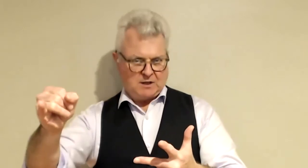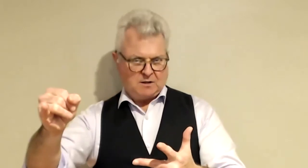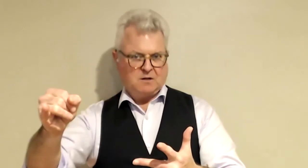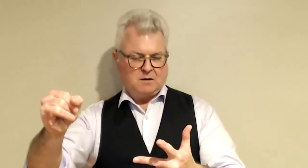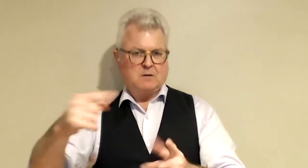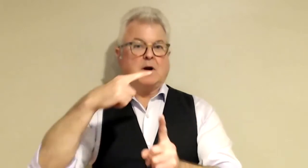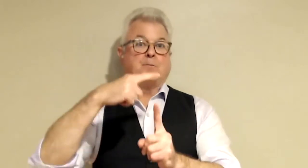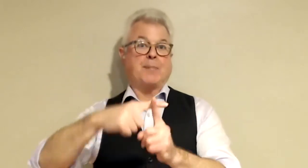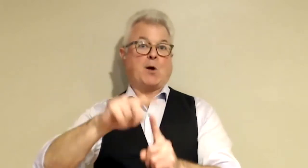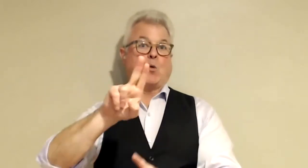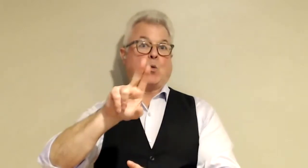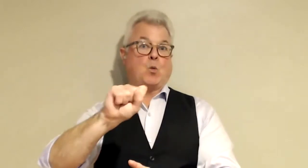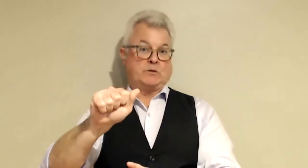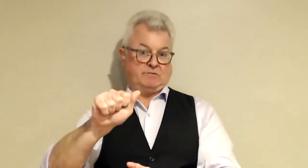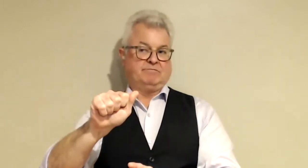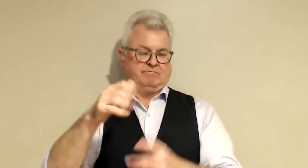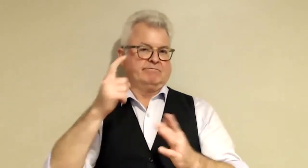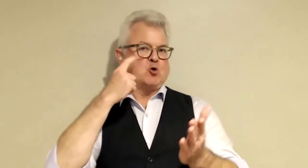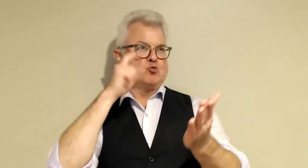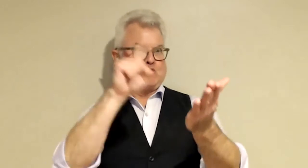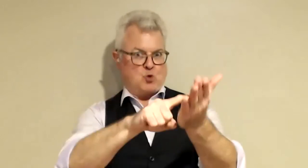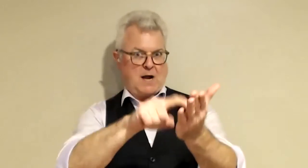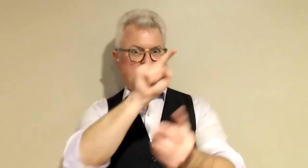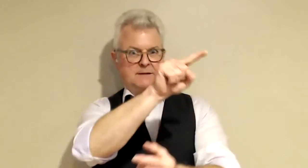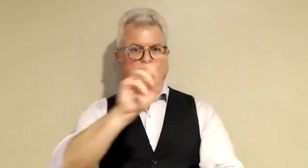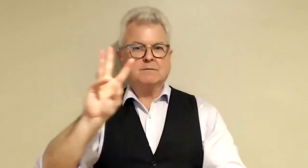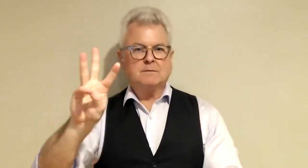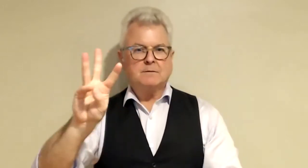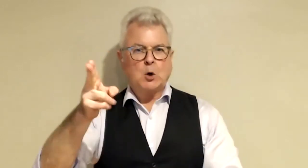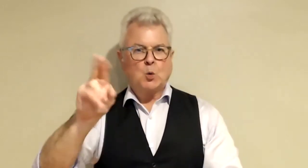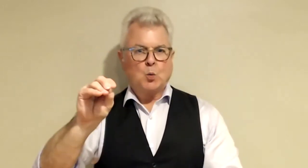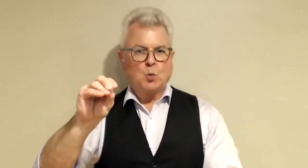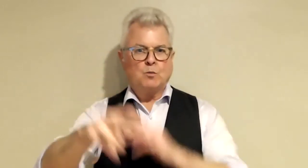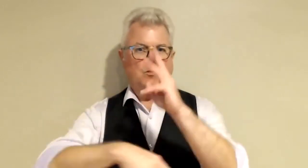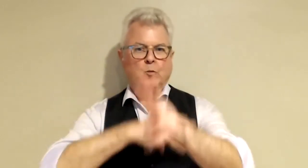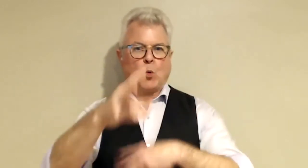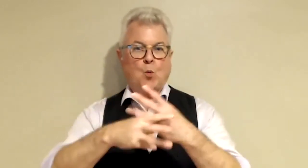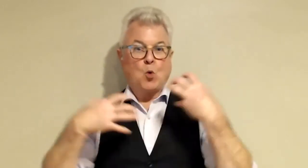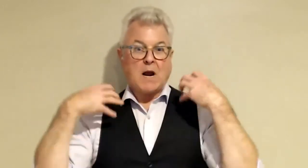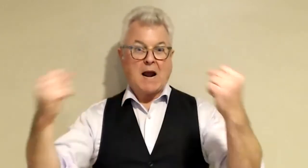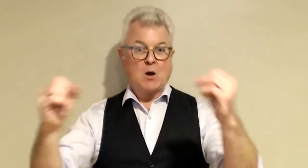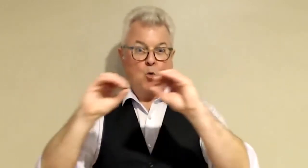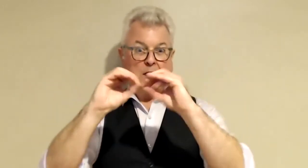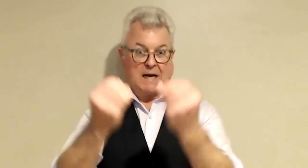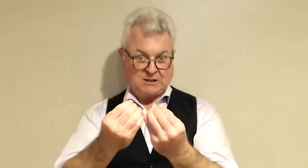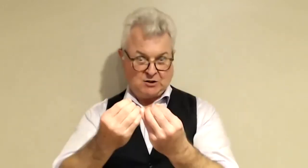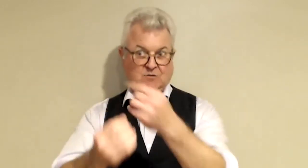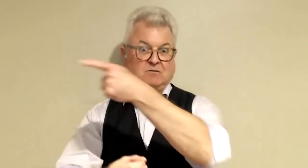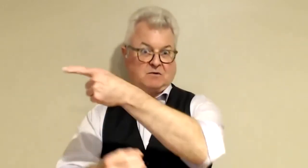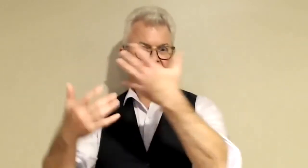and Johnson & Johnson. However, the United States does recognize what the World Health Organization recognizes in terms of